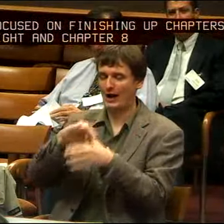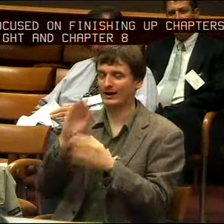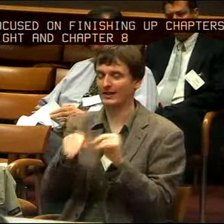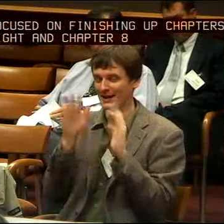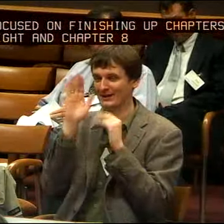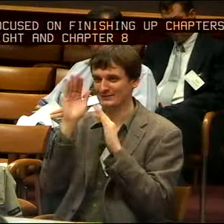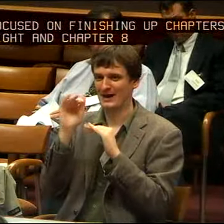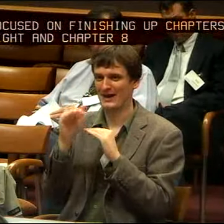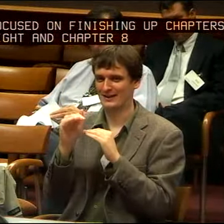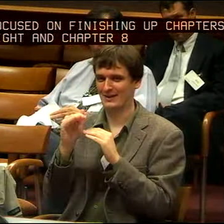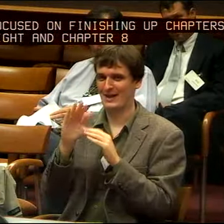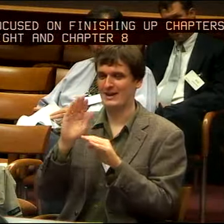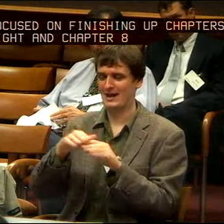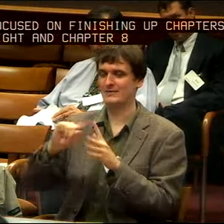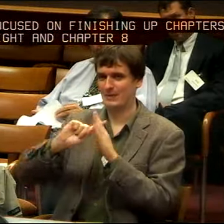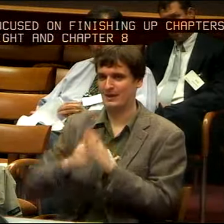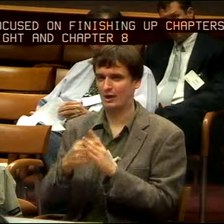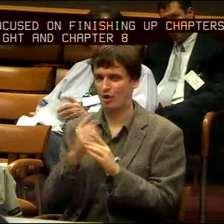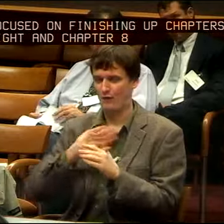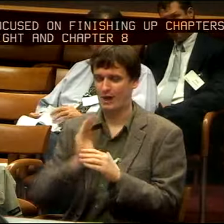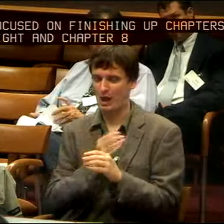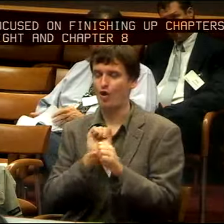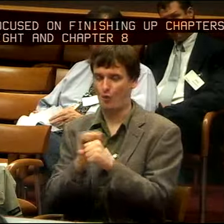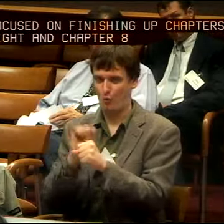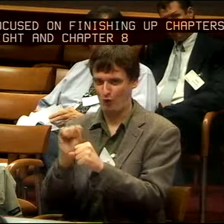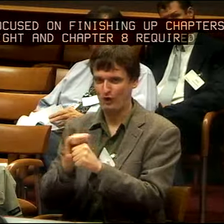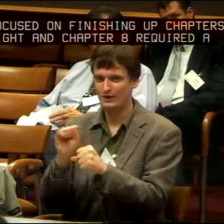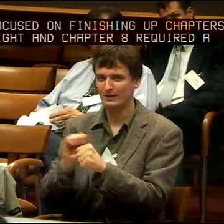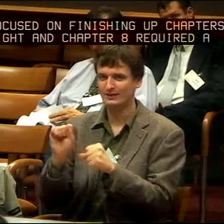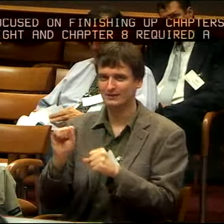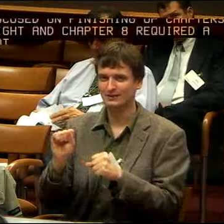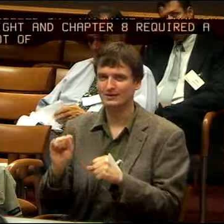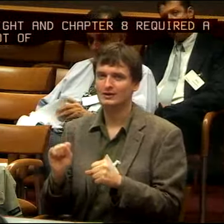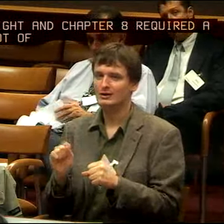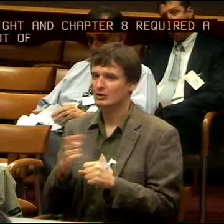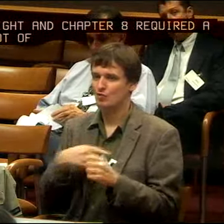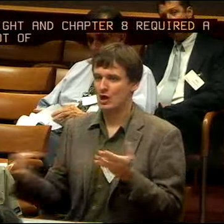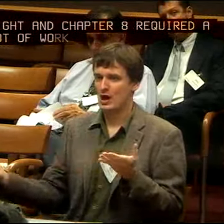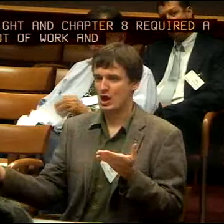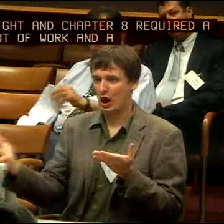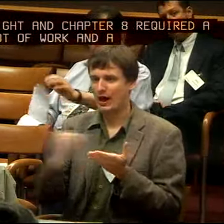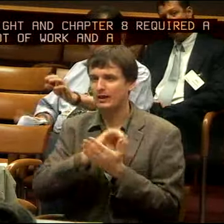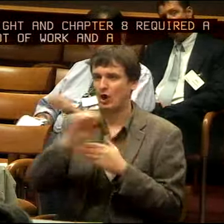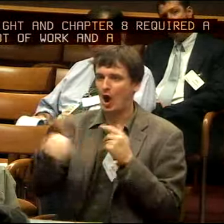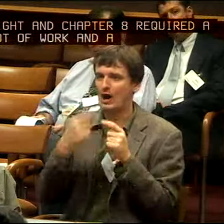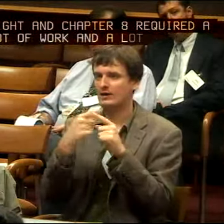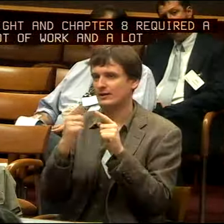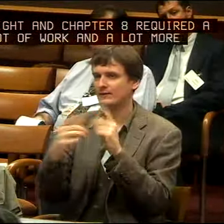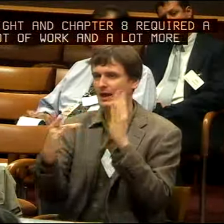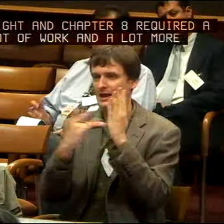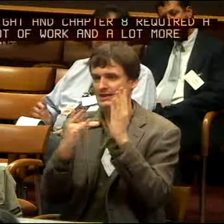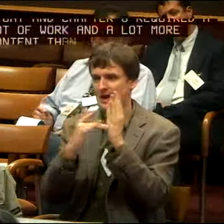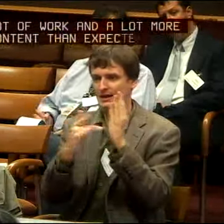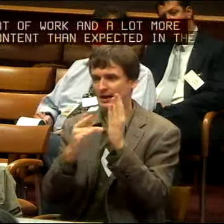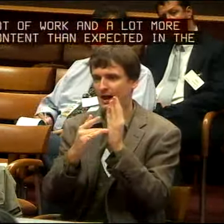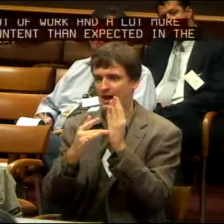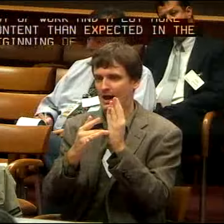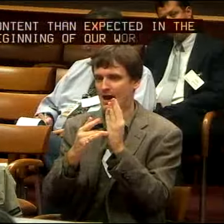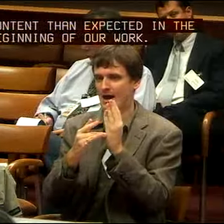and a lot more content than expected in the beginning of our work. So we had collected